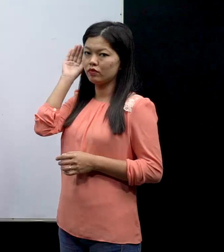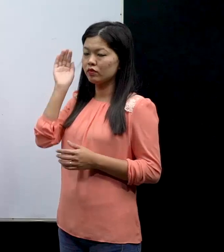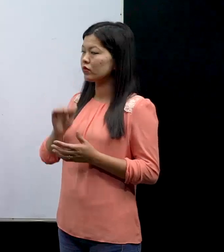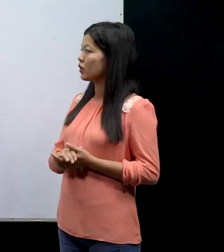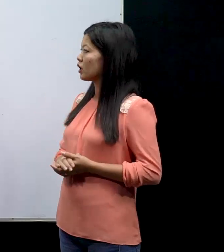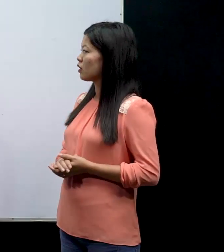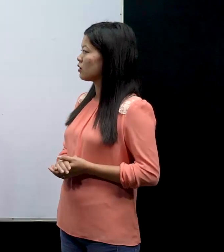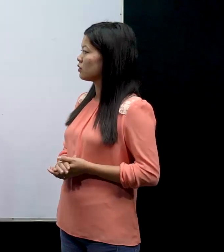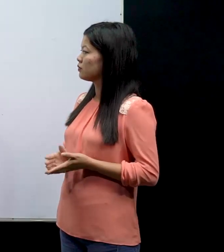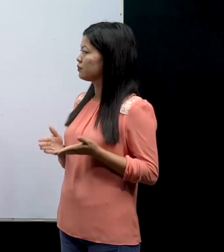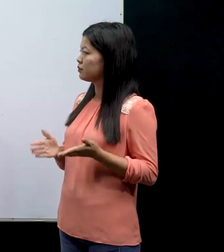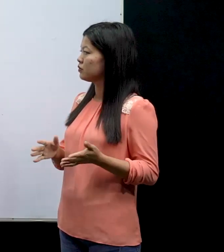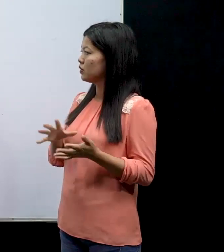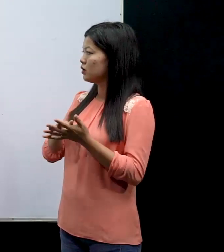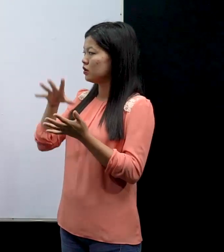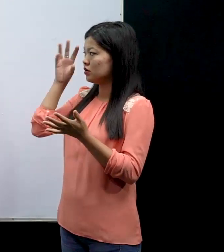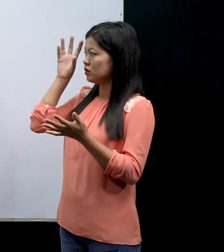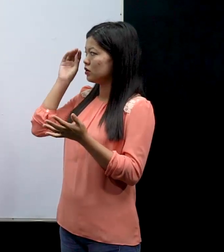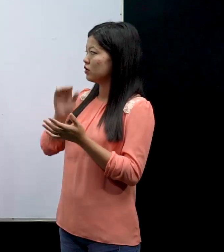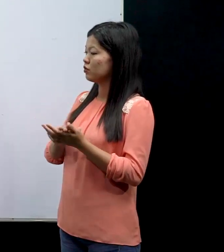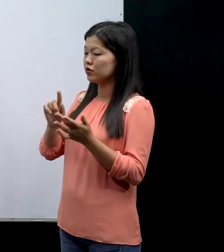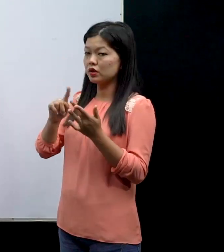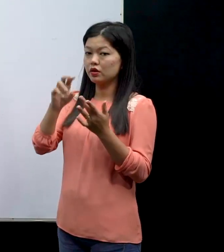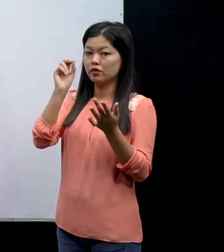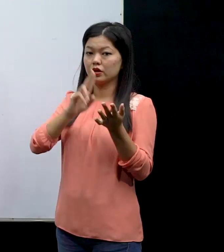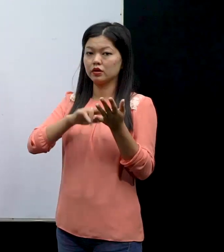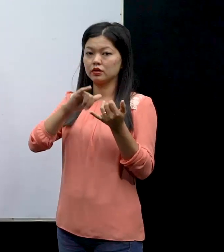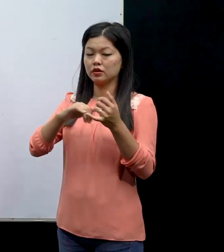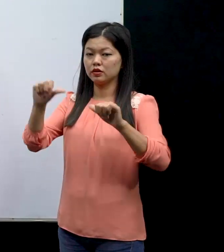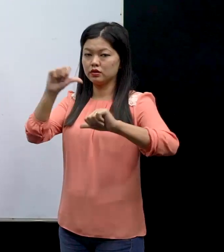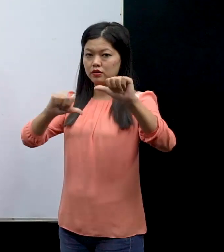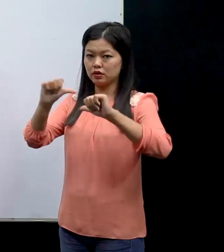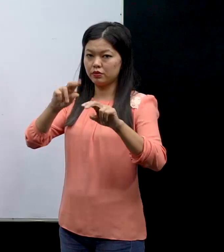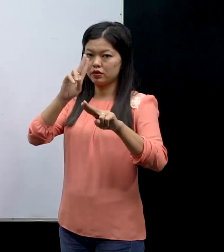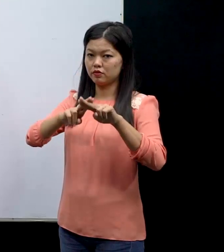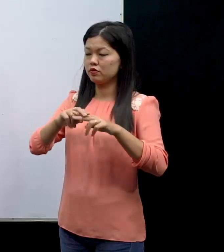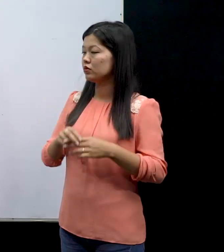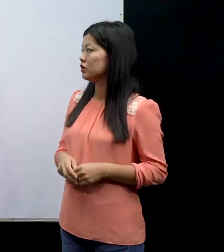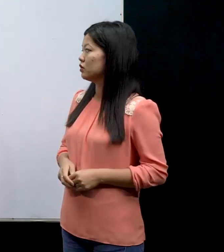now we are going to study about this chemical formula, okay?